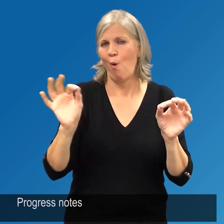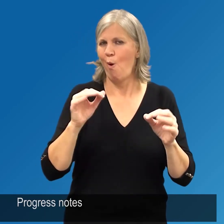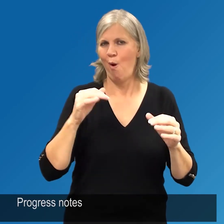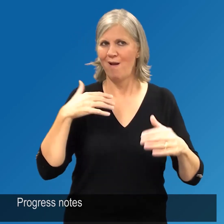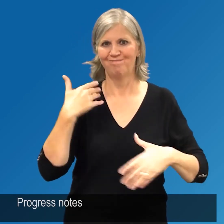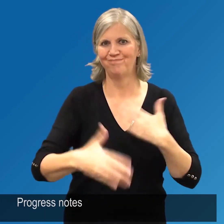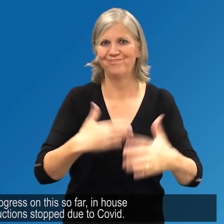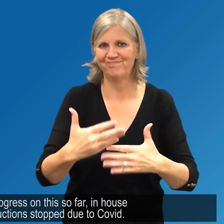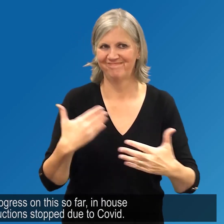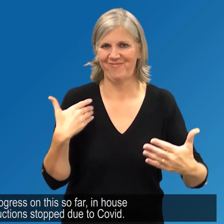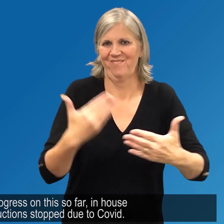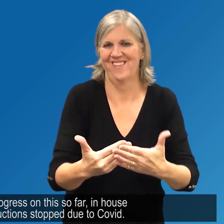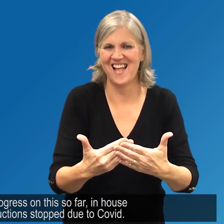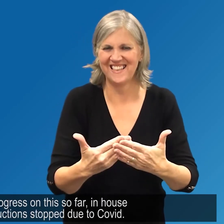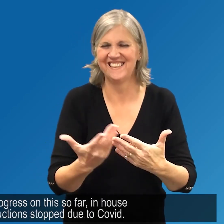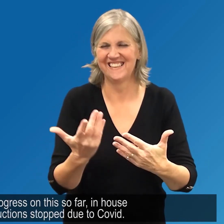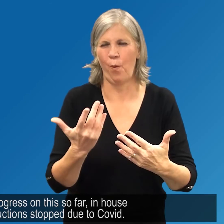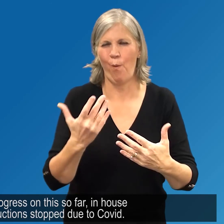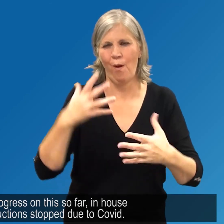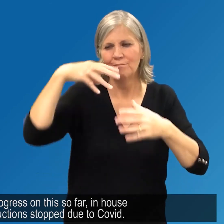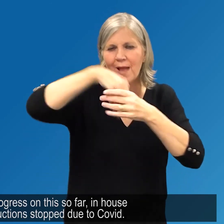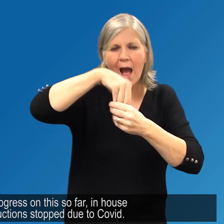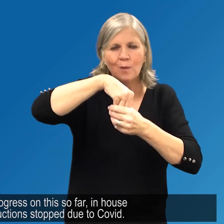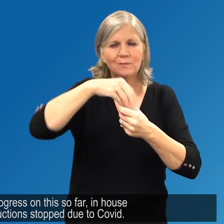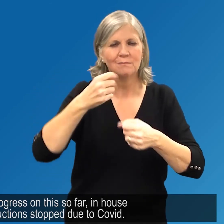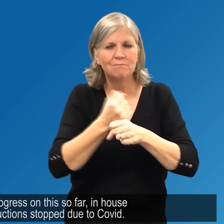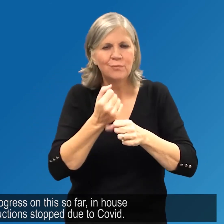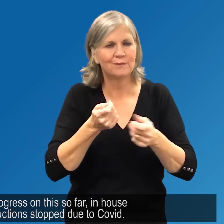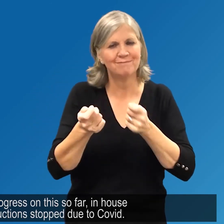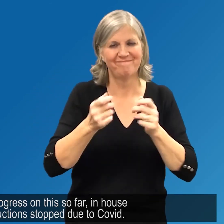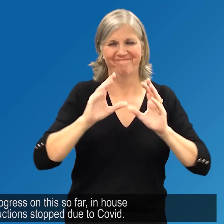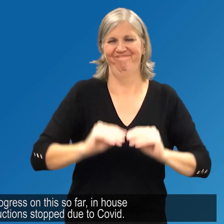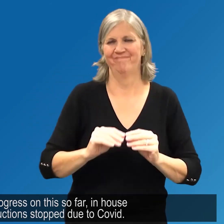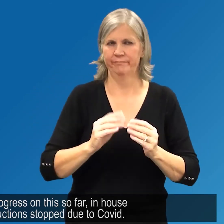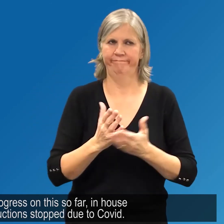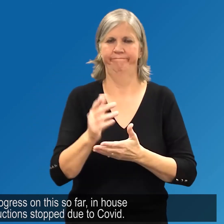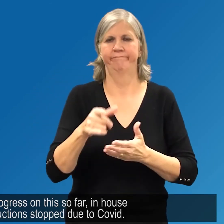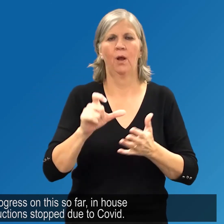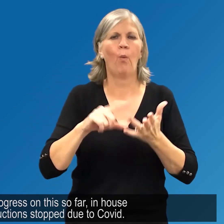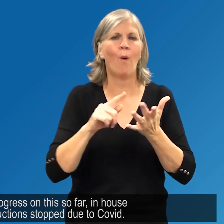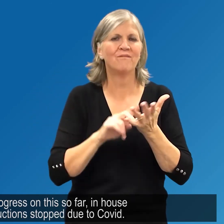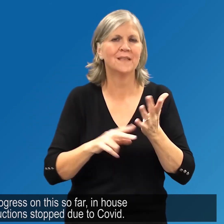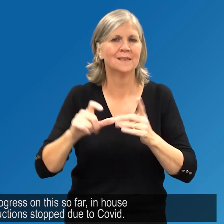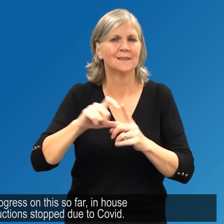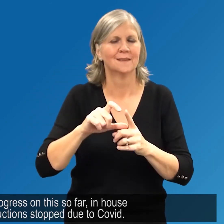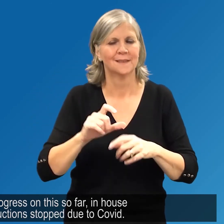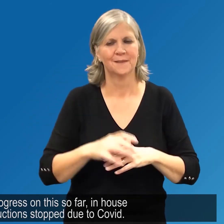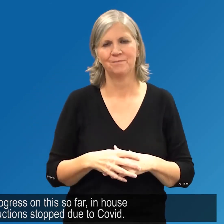Progress notes. No progress on this so far. In-house productions stopped due to COVID.